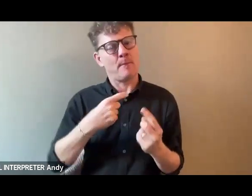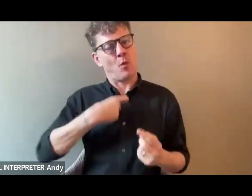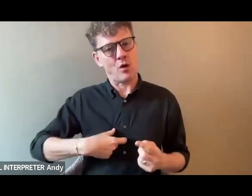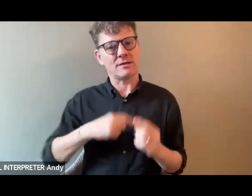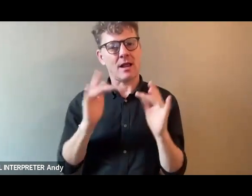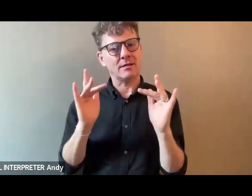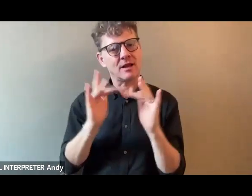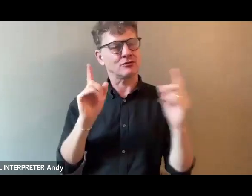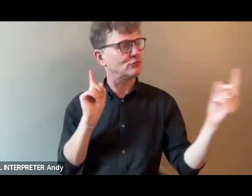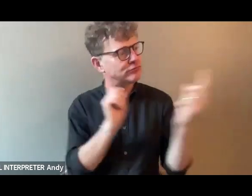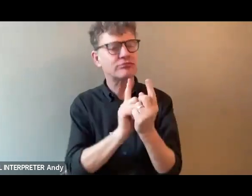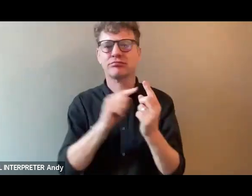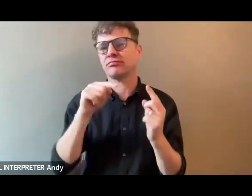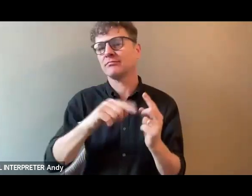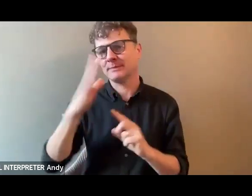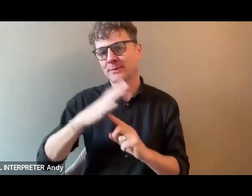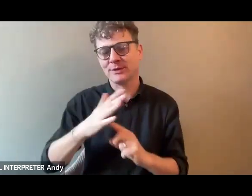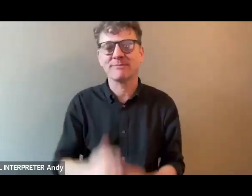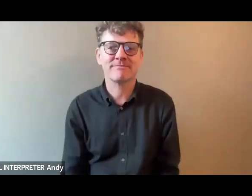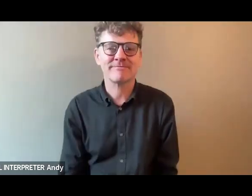touch. Thank